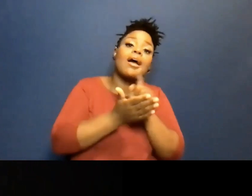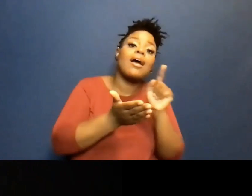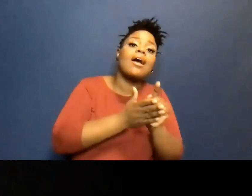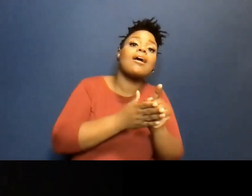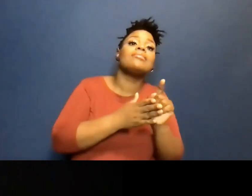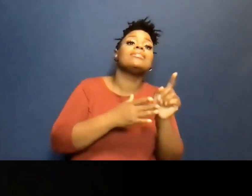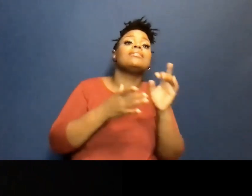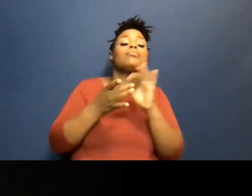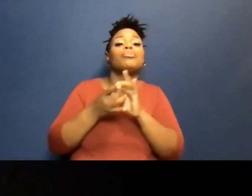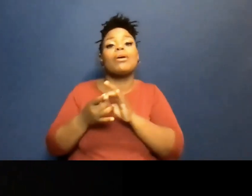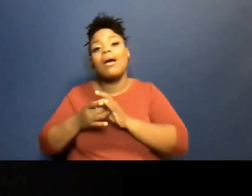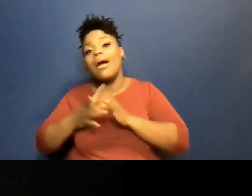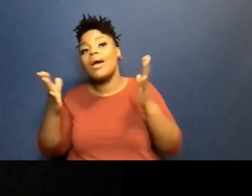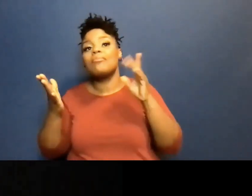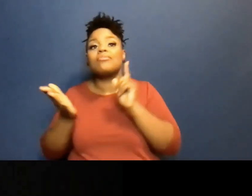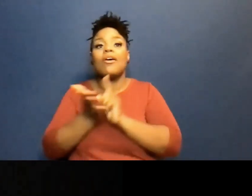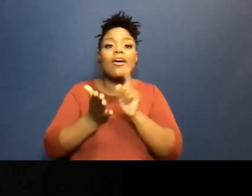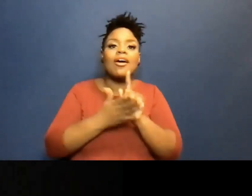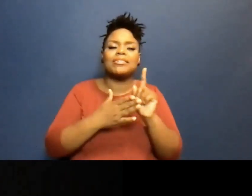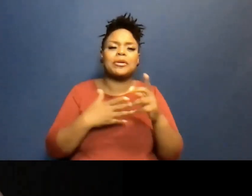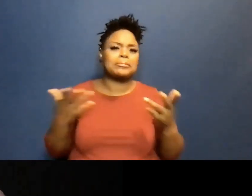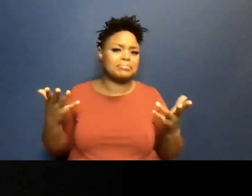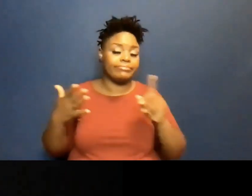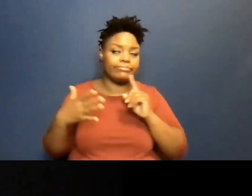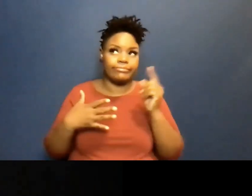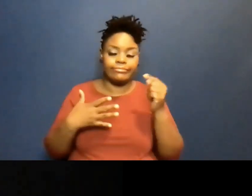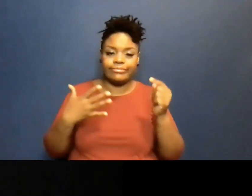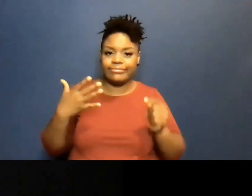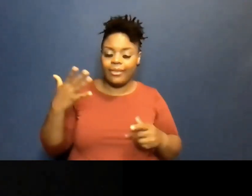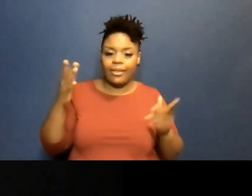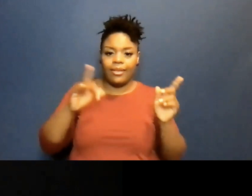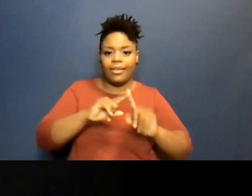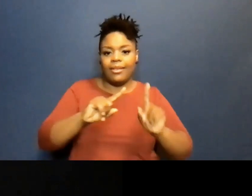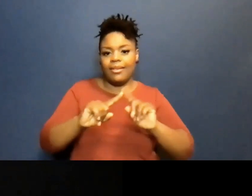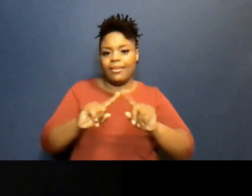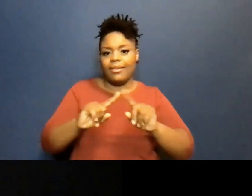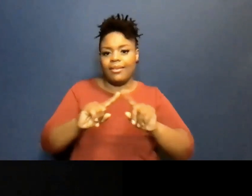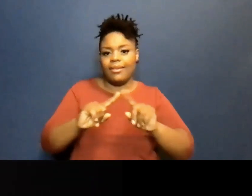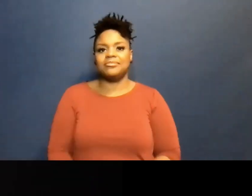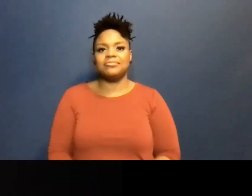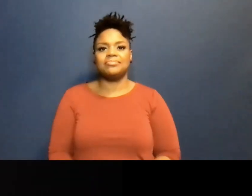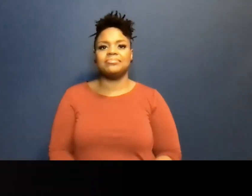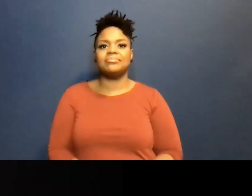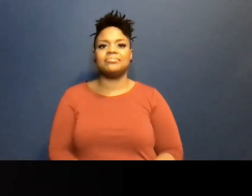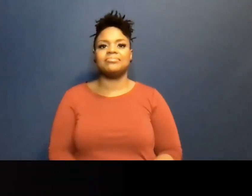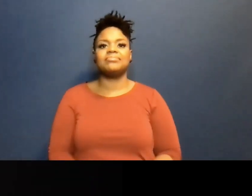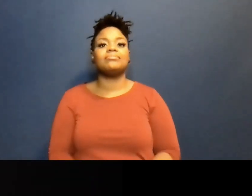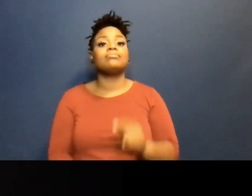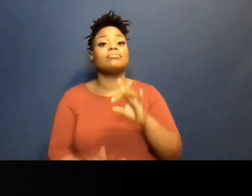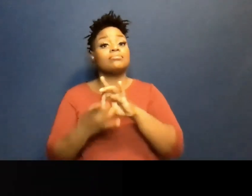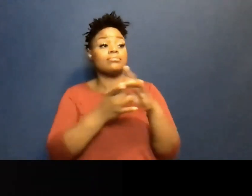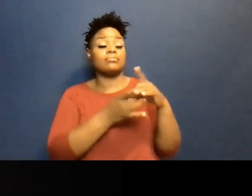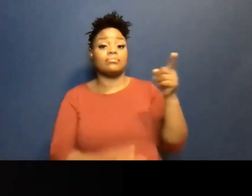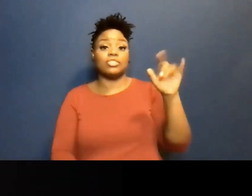really do. I was speaking just to Jade's film. I kind of I love the